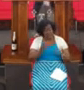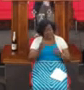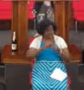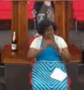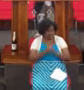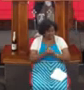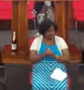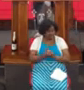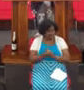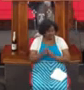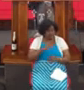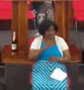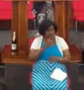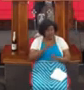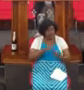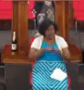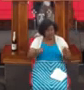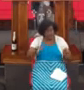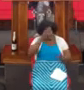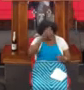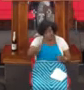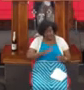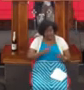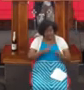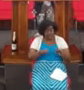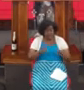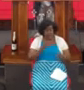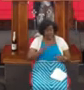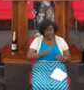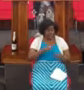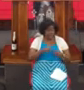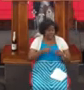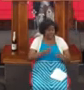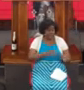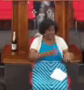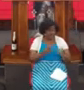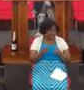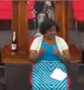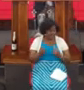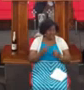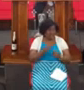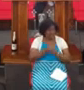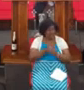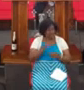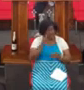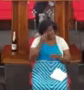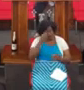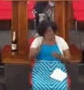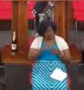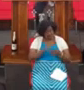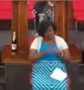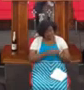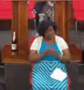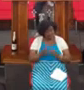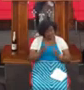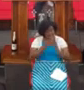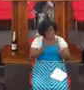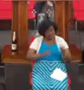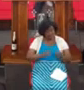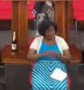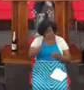I will be a different man. I will be a different woman when I leave. I love different saying that Jesus, he was in the house of the chief